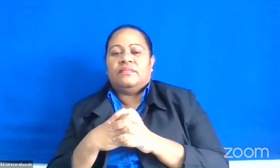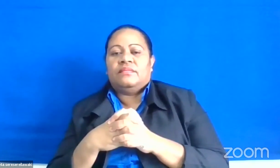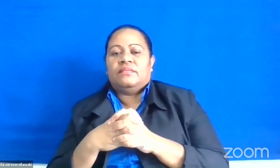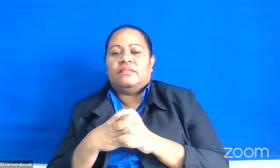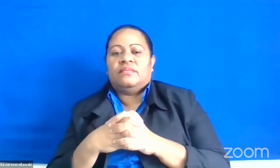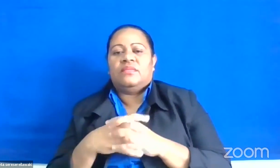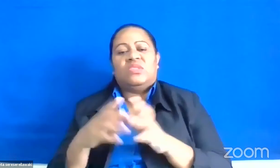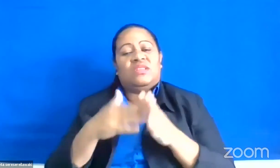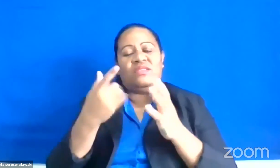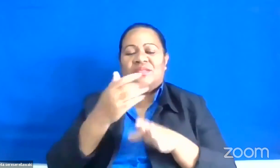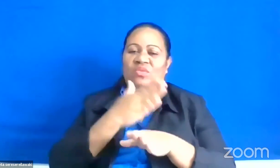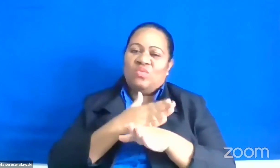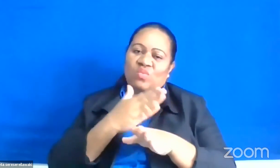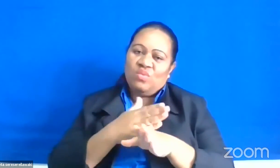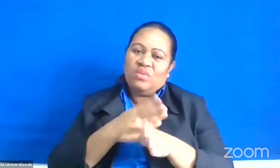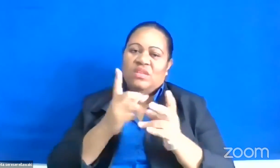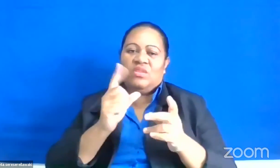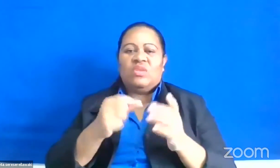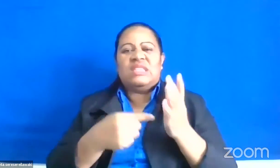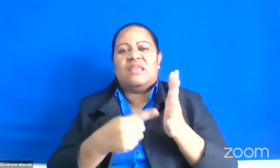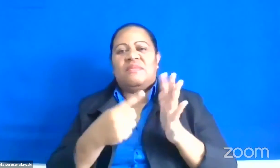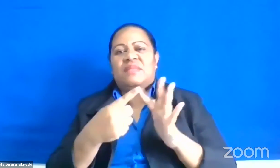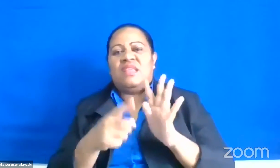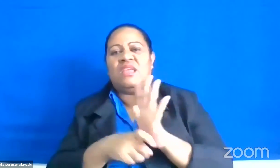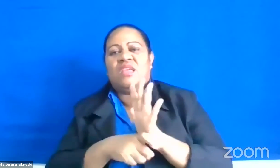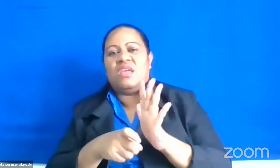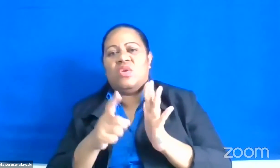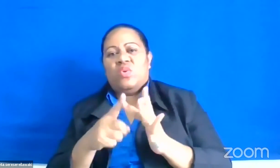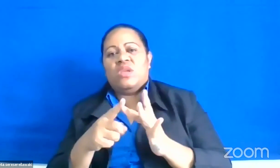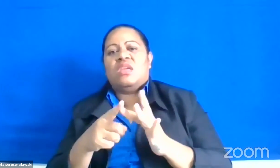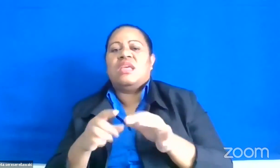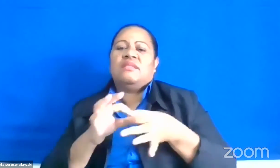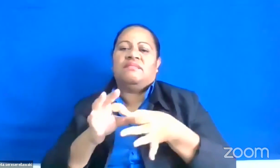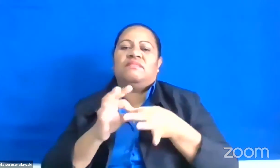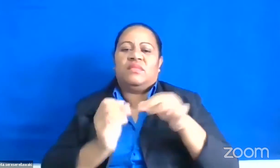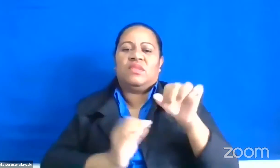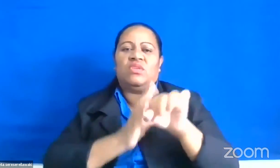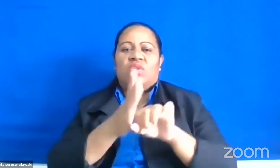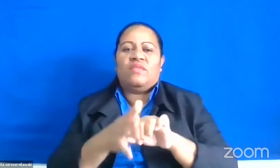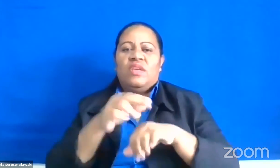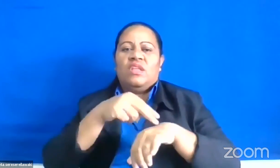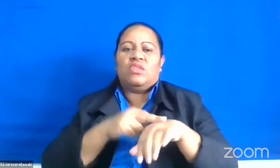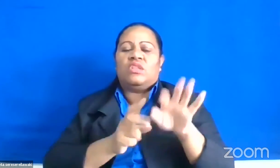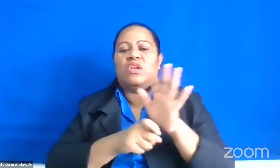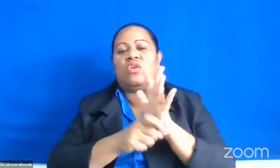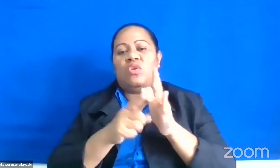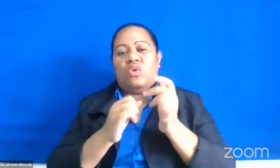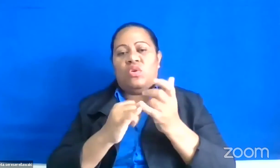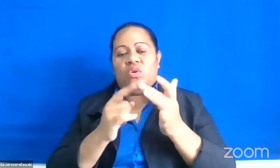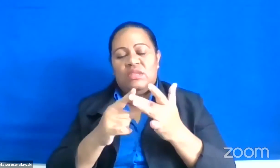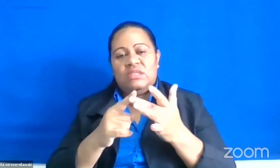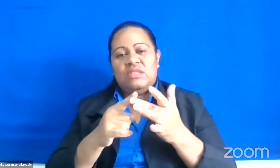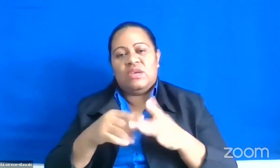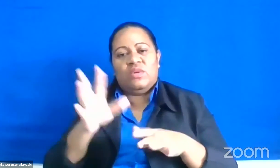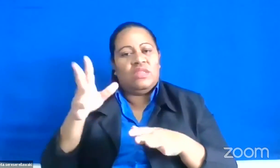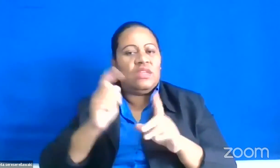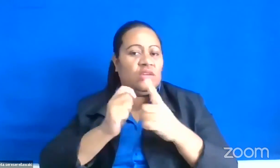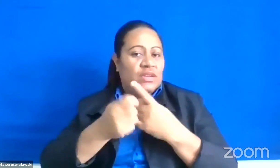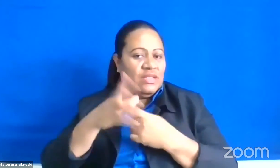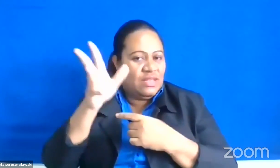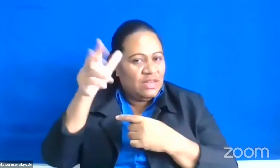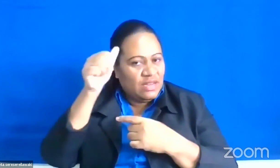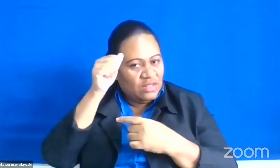same thing with terry in relation to covid and dr rosiana with regards to traditional knowledge on climate